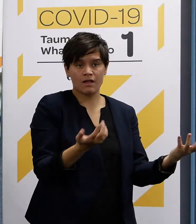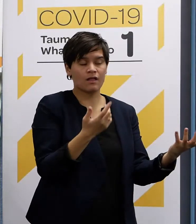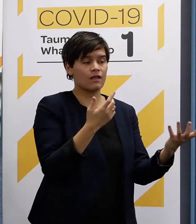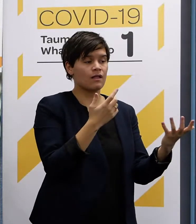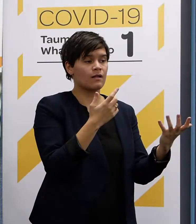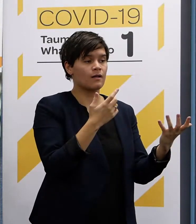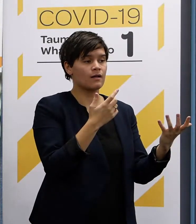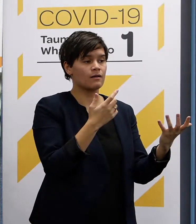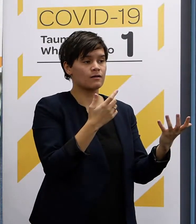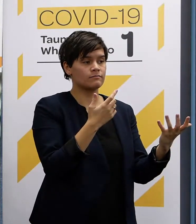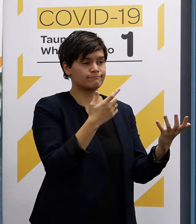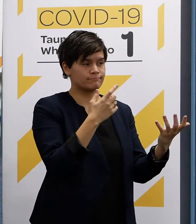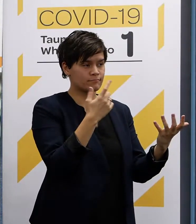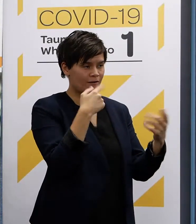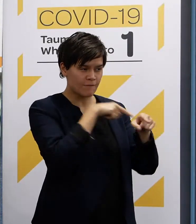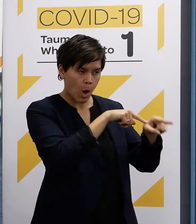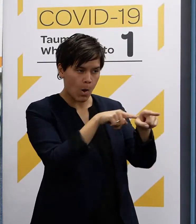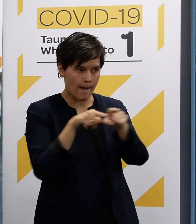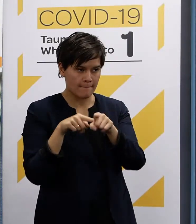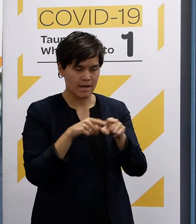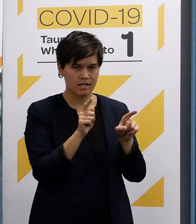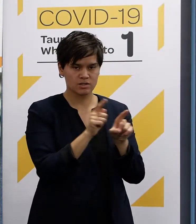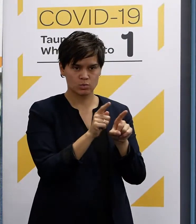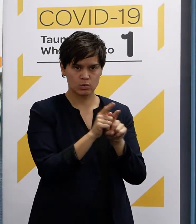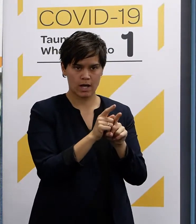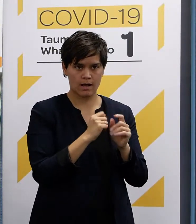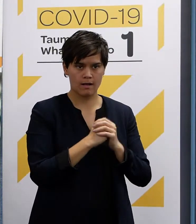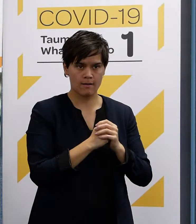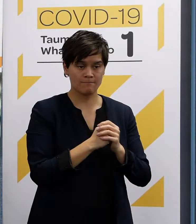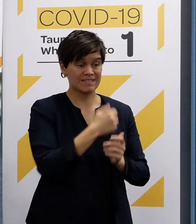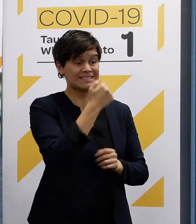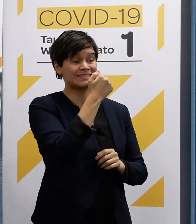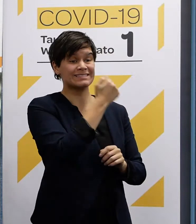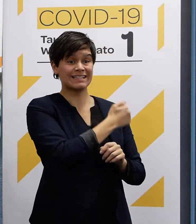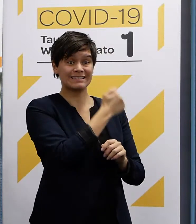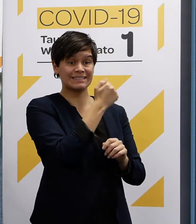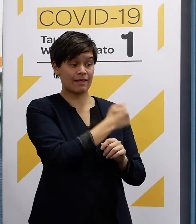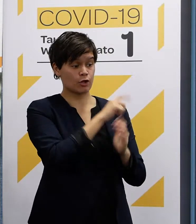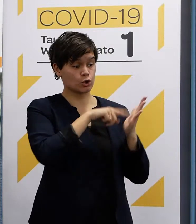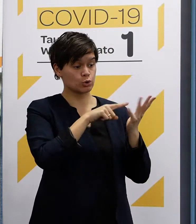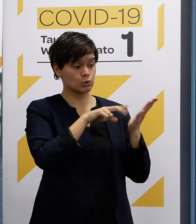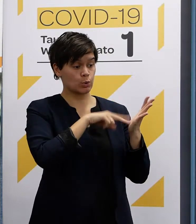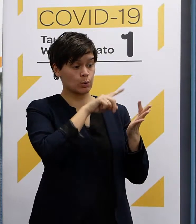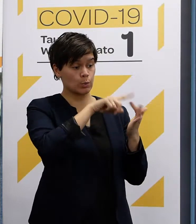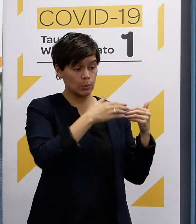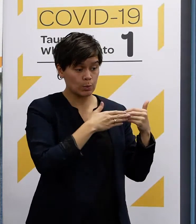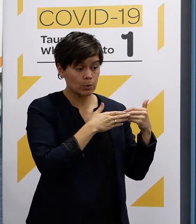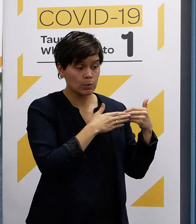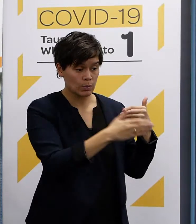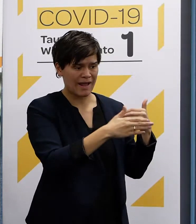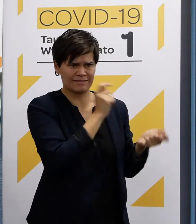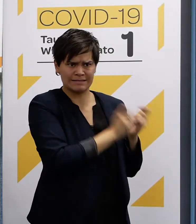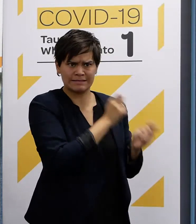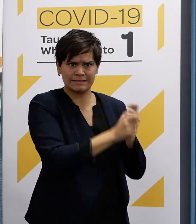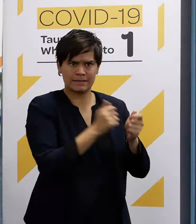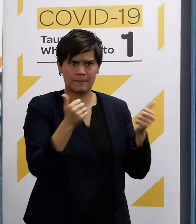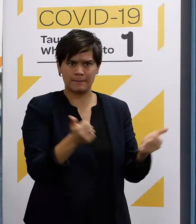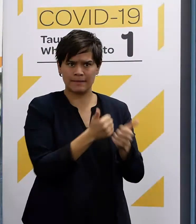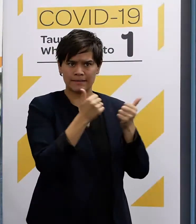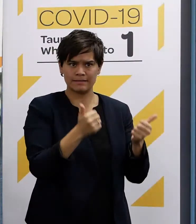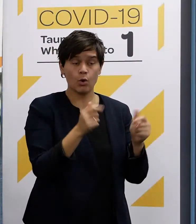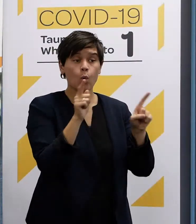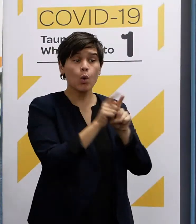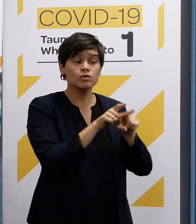doing, 45,000 tests since the 16th, and that, as it did during Alert Level 3, when we were looking